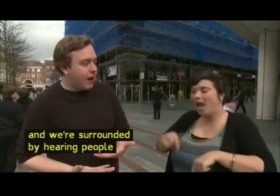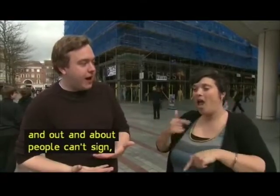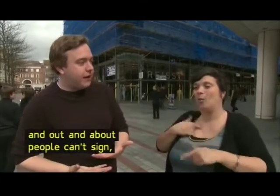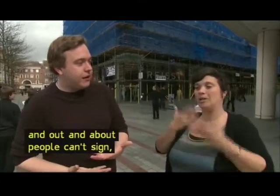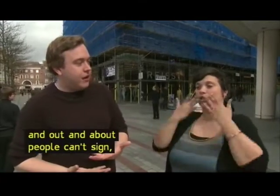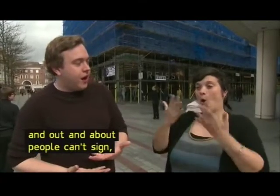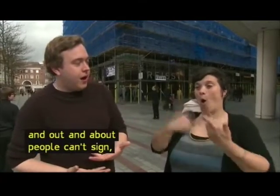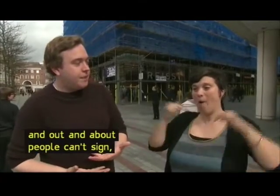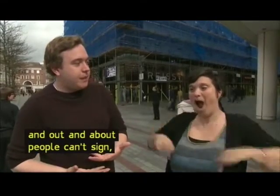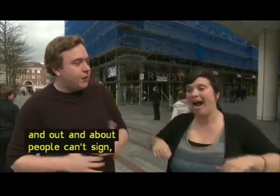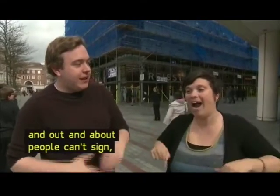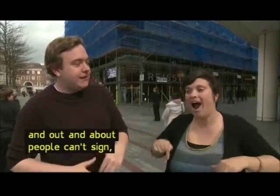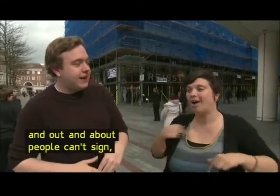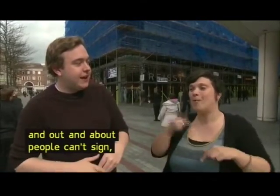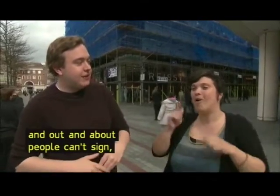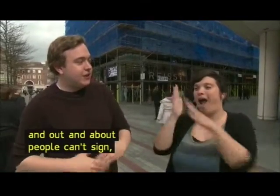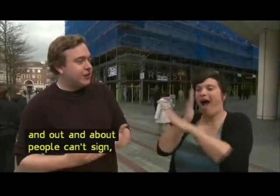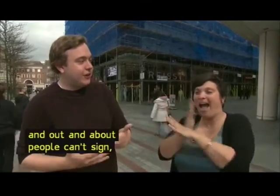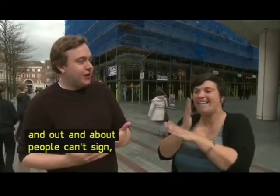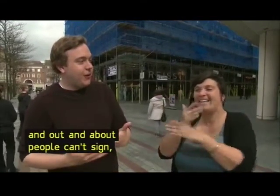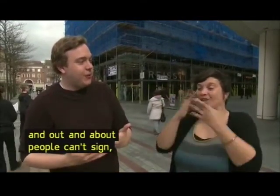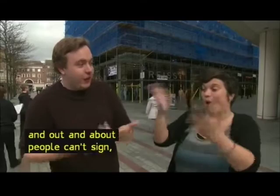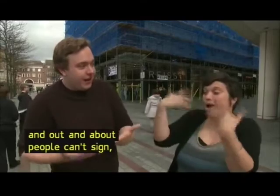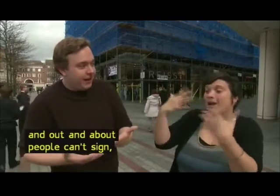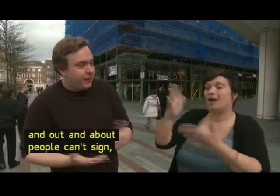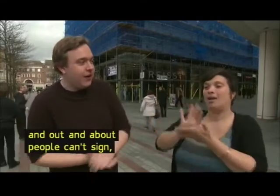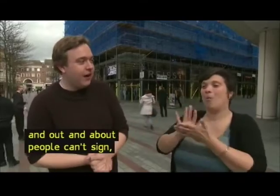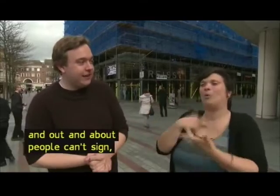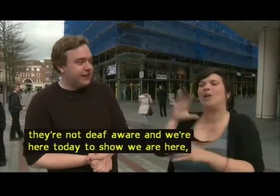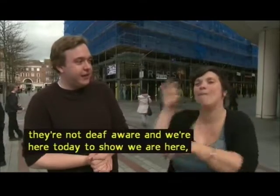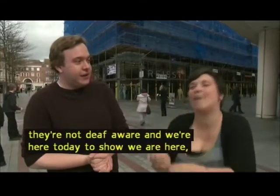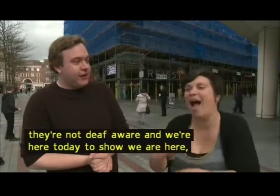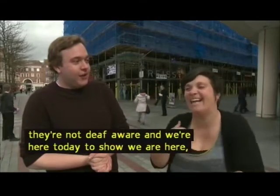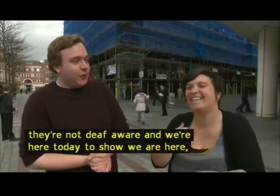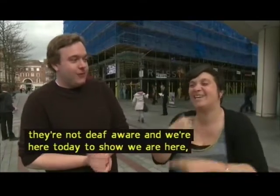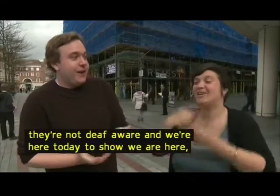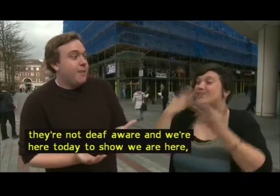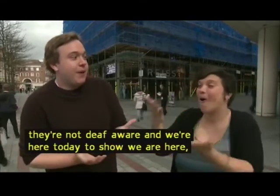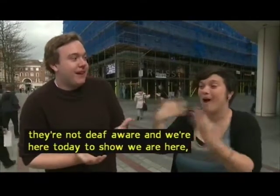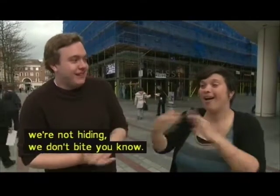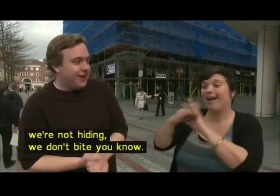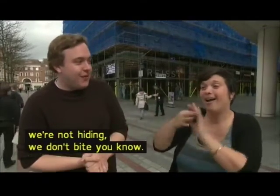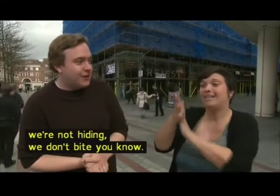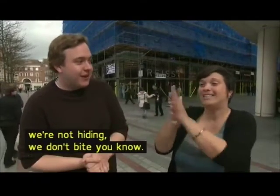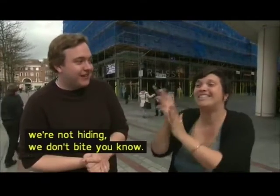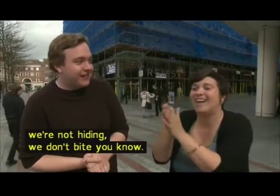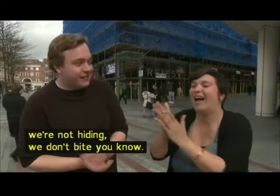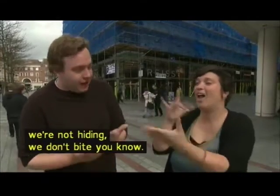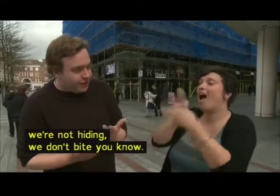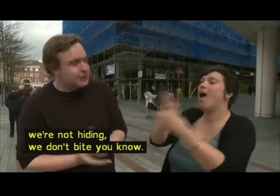aware. And we're here today to show that, we are here, we're not hiding. We don't bite, we'll come and talk